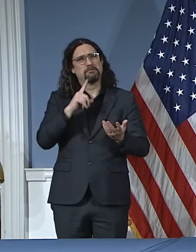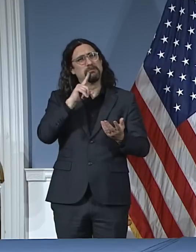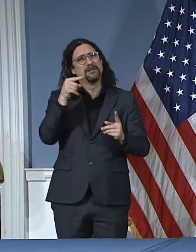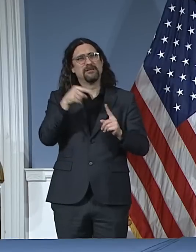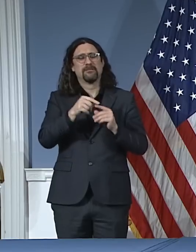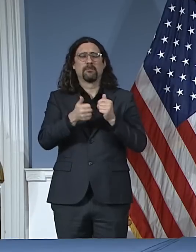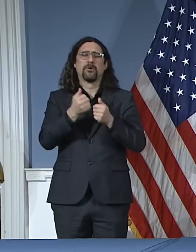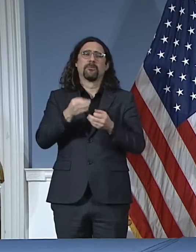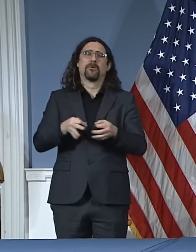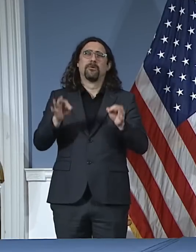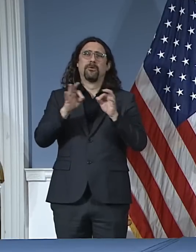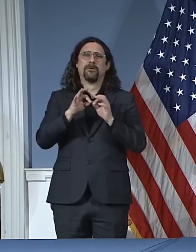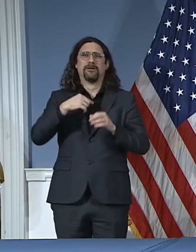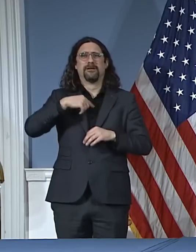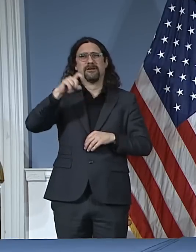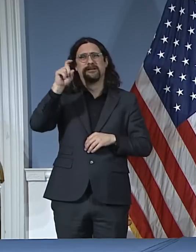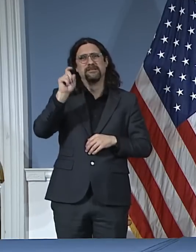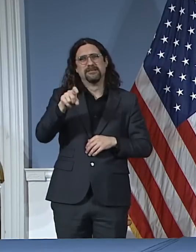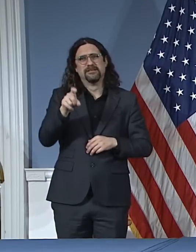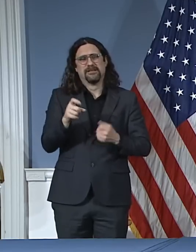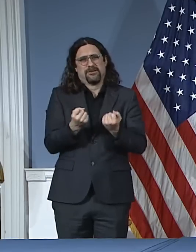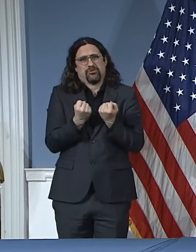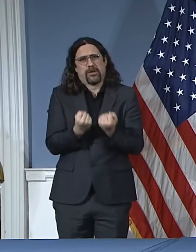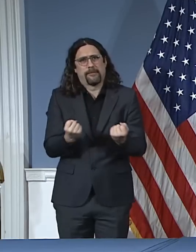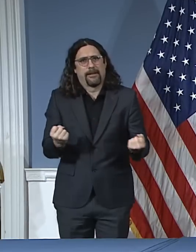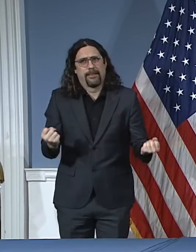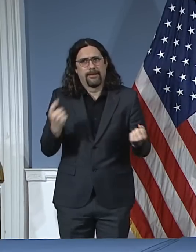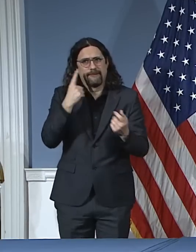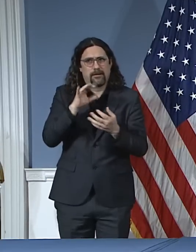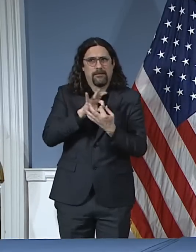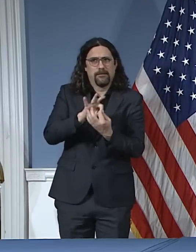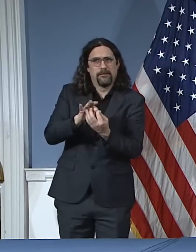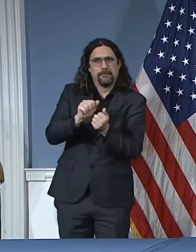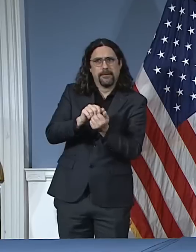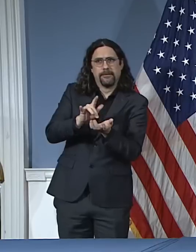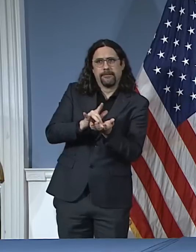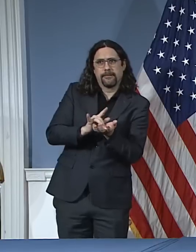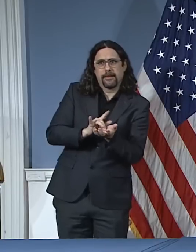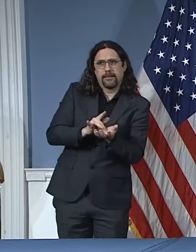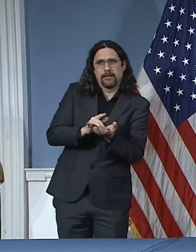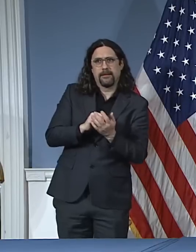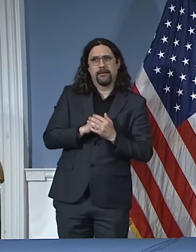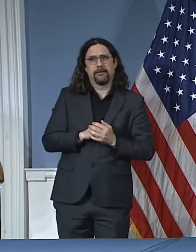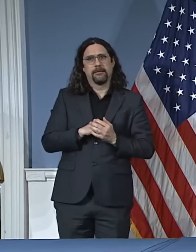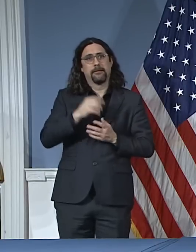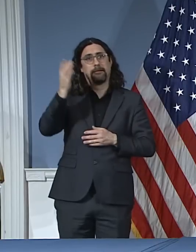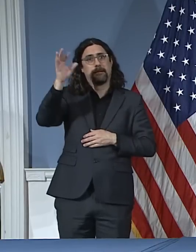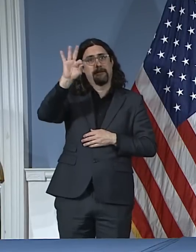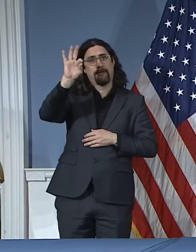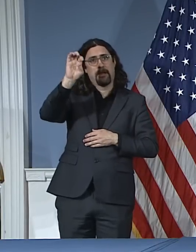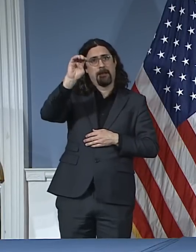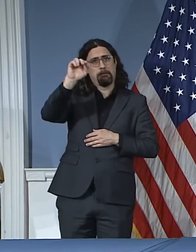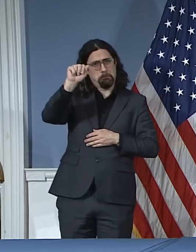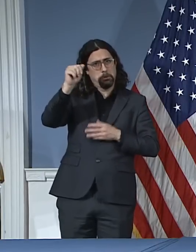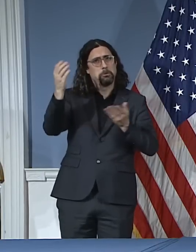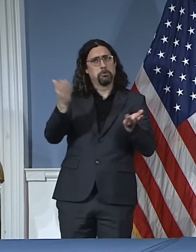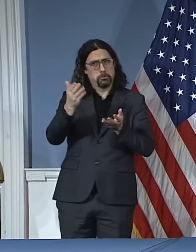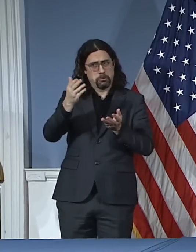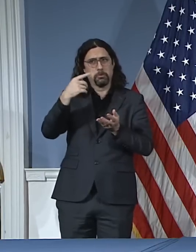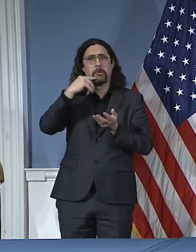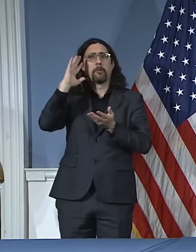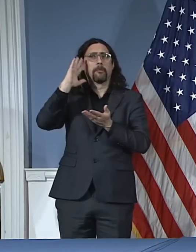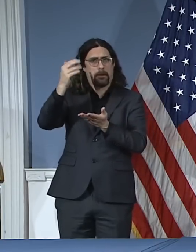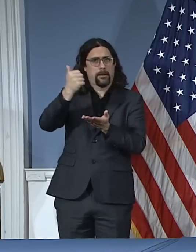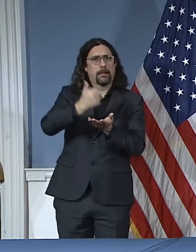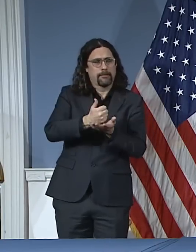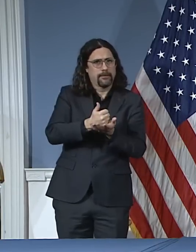here. That could make a difference, but so far we have no specifics on what supplies we will get when, and we need them